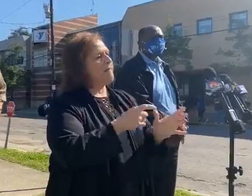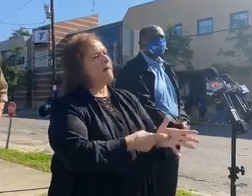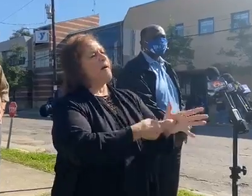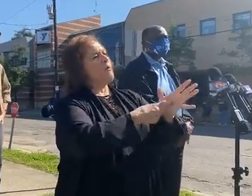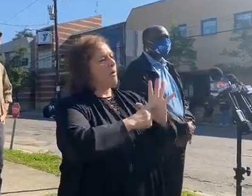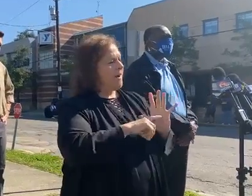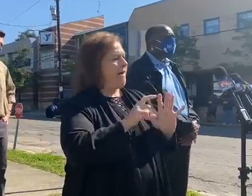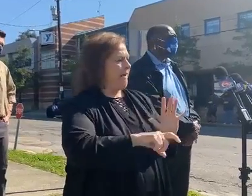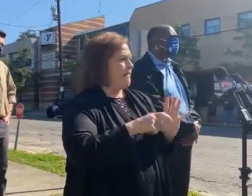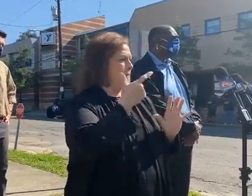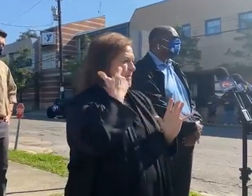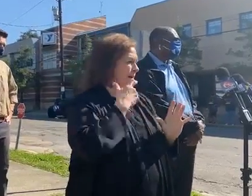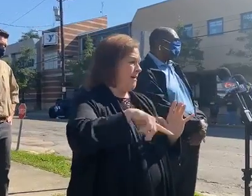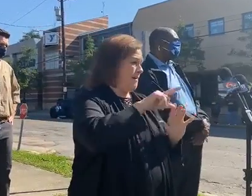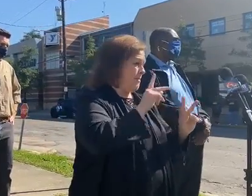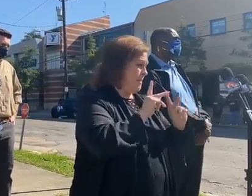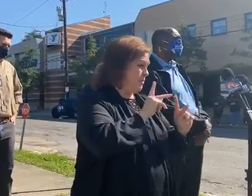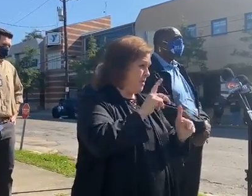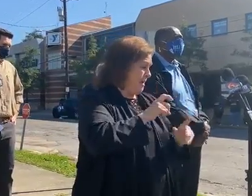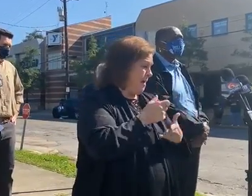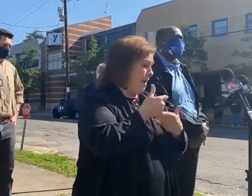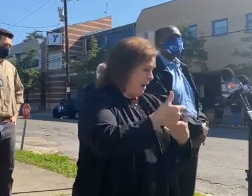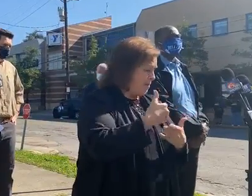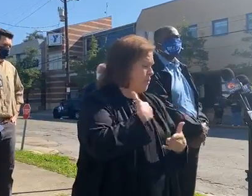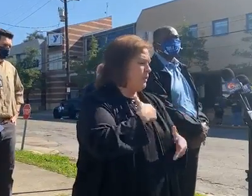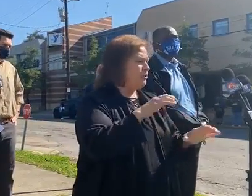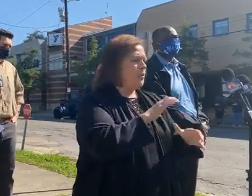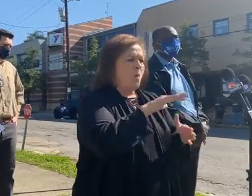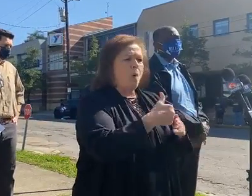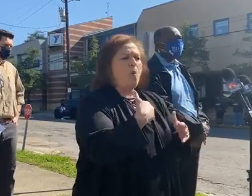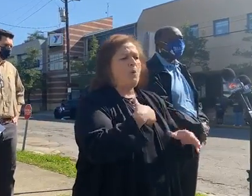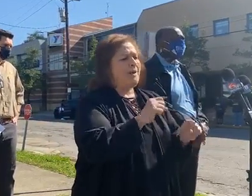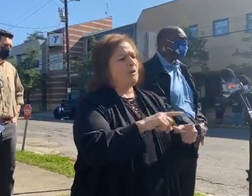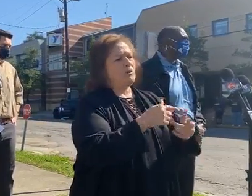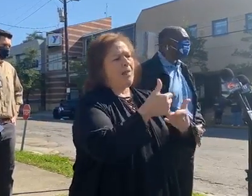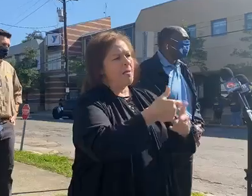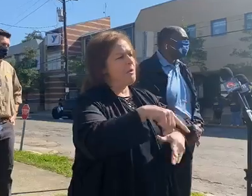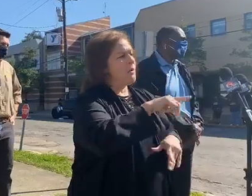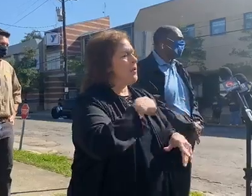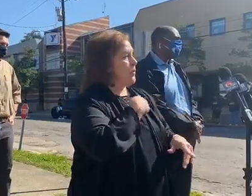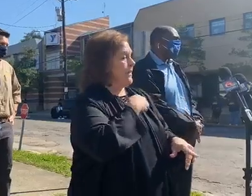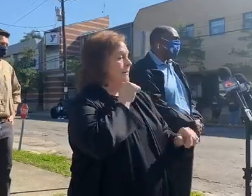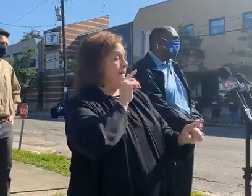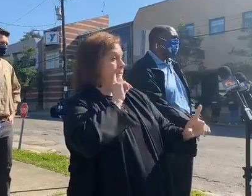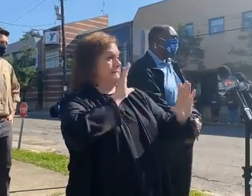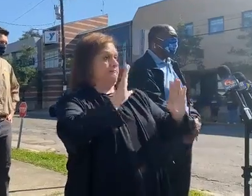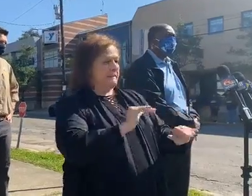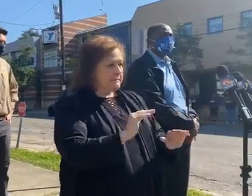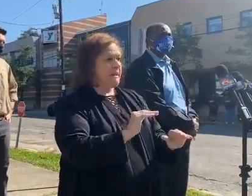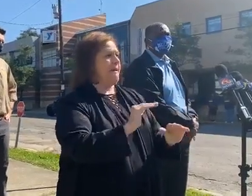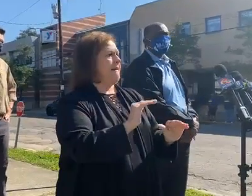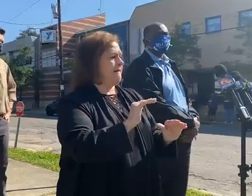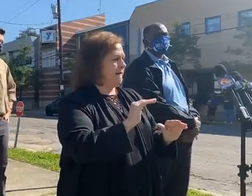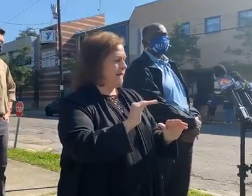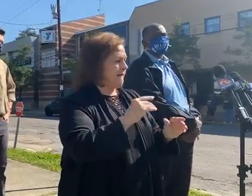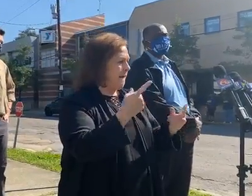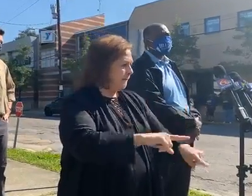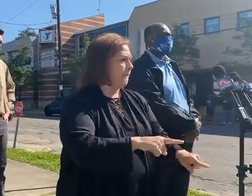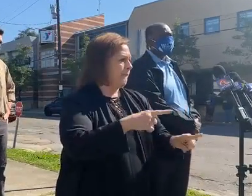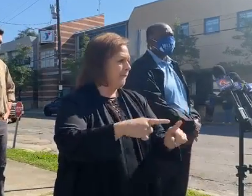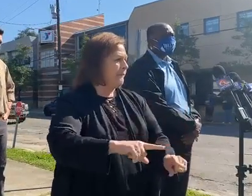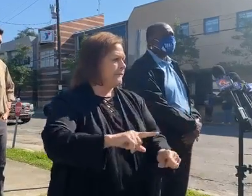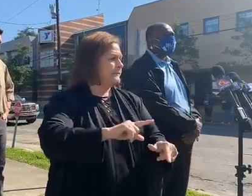though, because if our citizens need help, please know that we're going to do all we can do to help them. Now, nobody anticipated us having all of these storms.